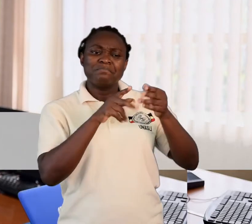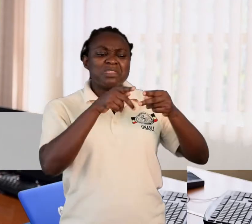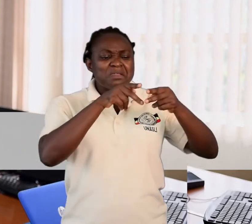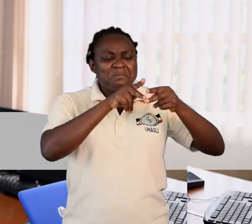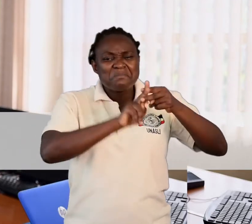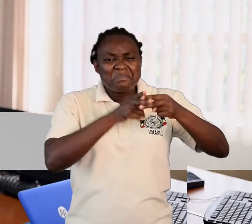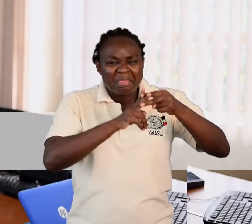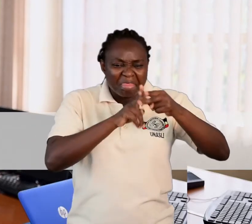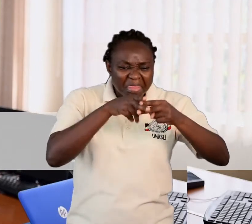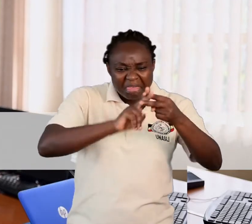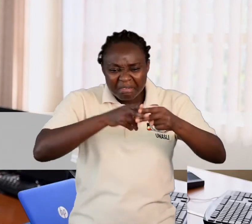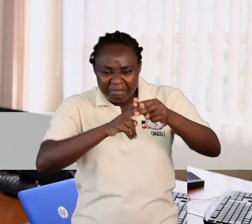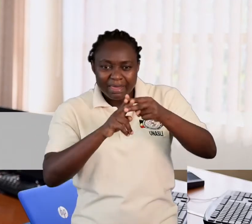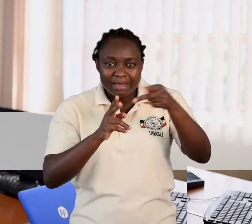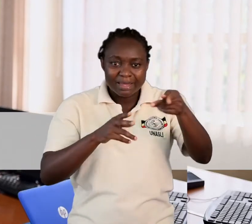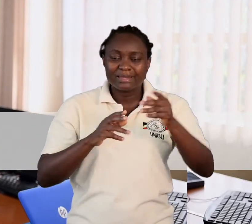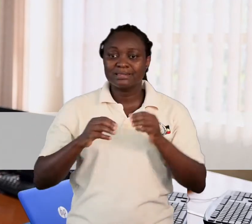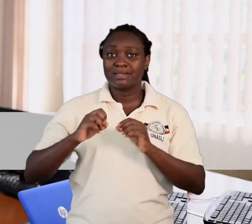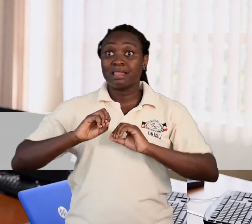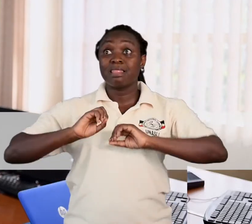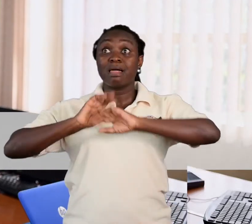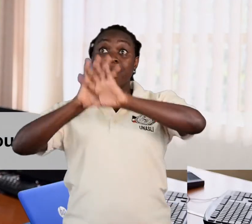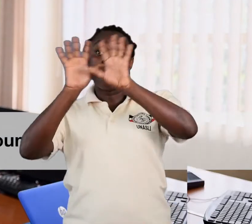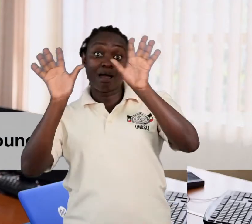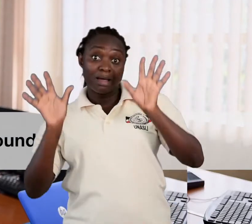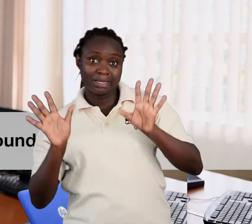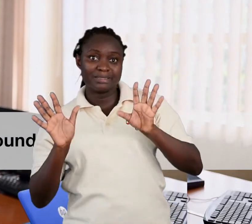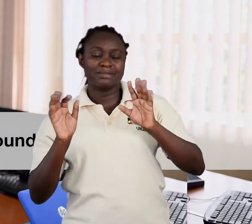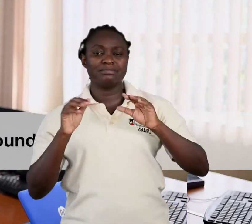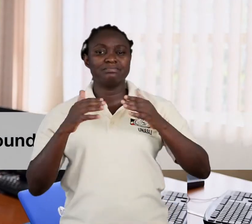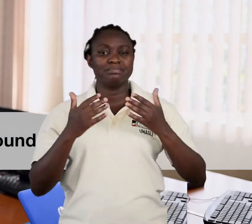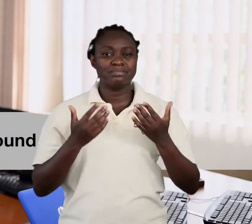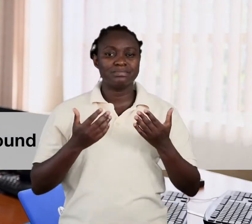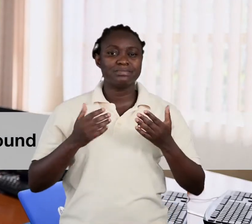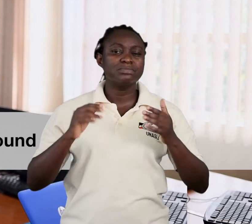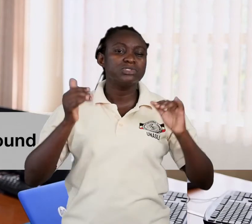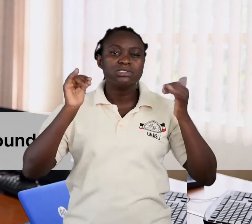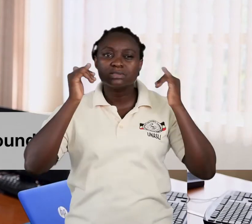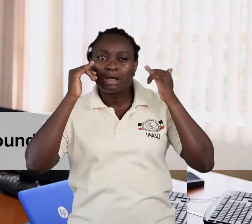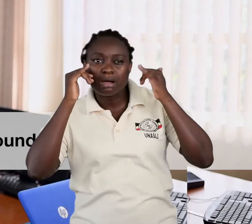mechanics, light, sound